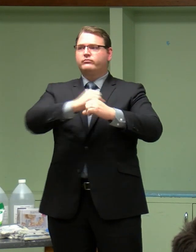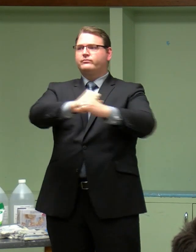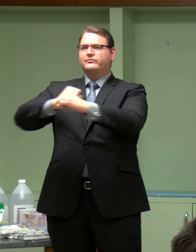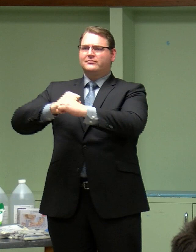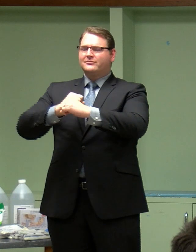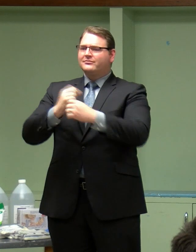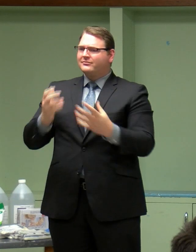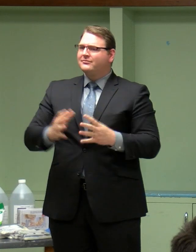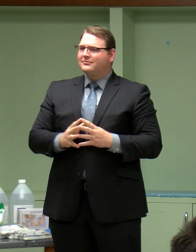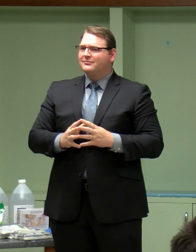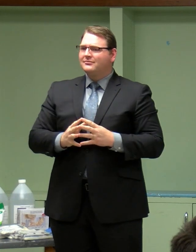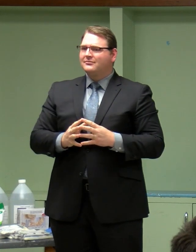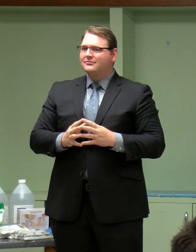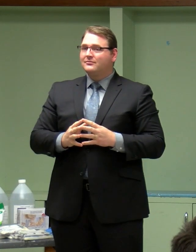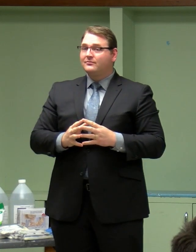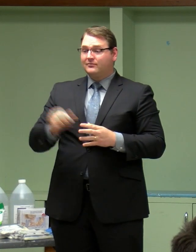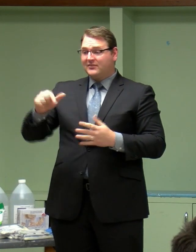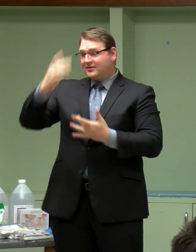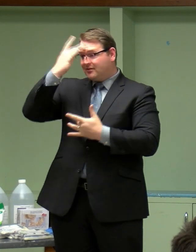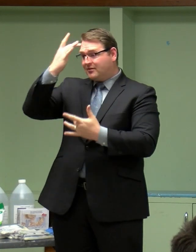small, our numbers of ill is not.